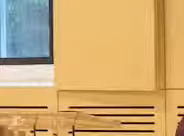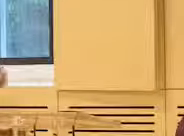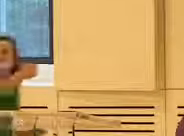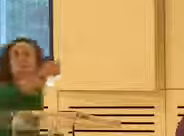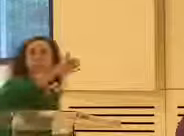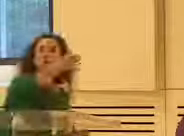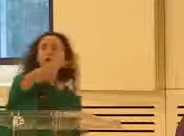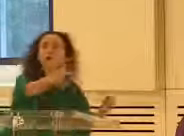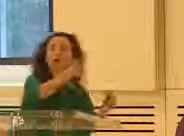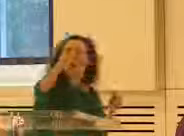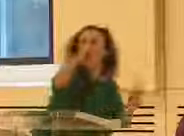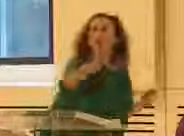Good question, thank you.